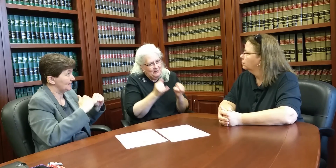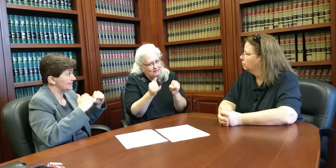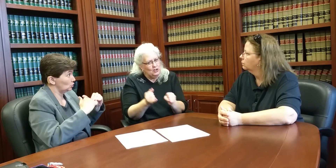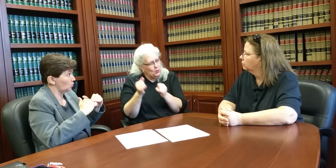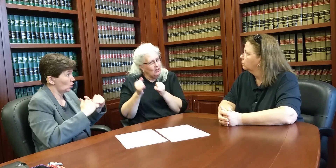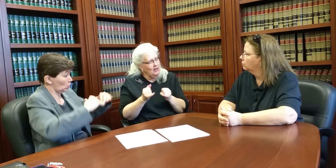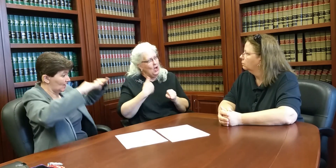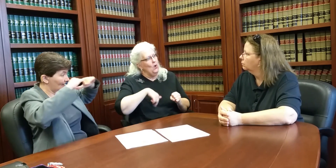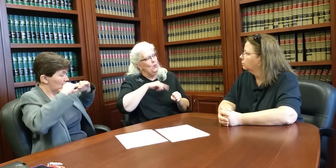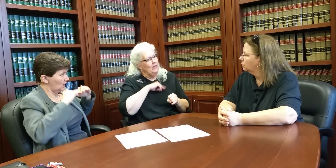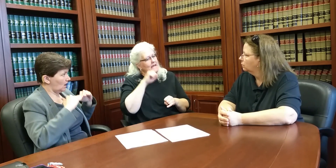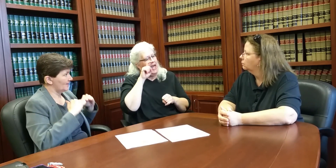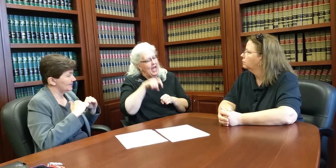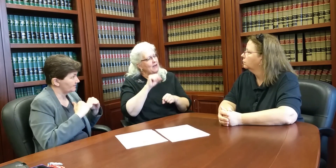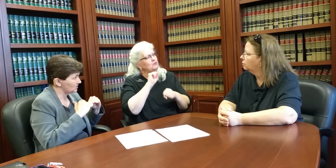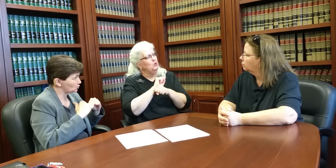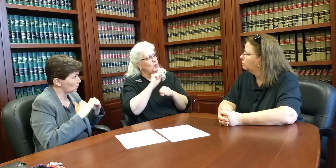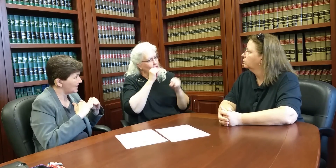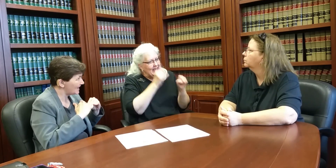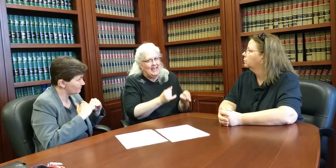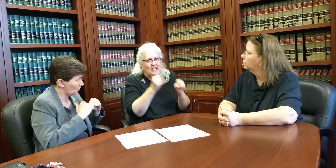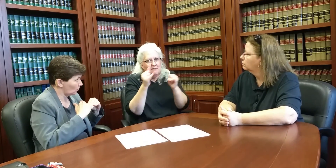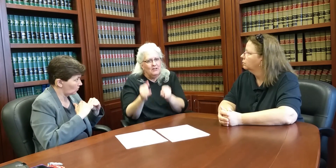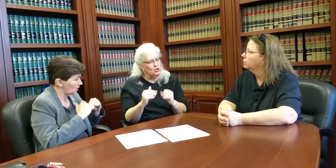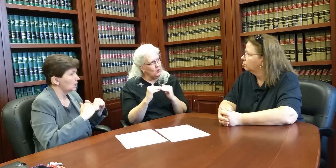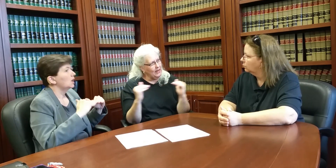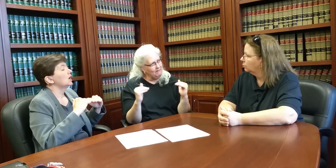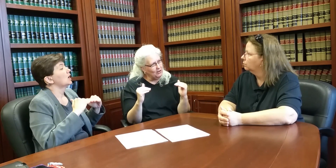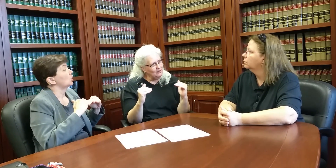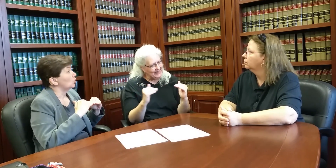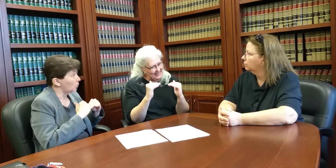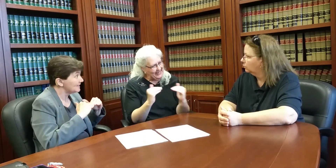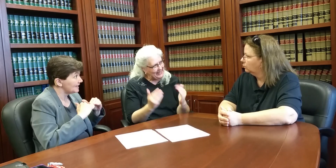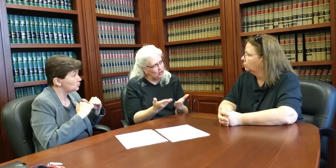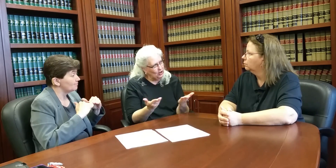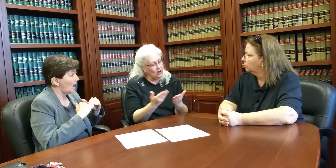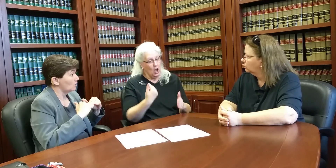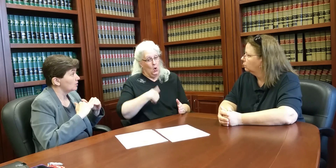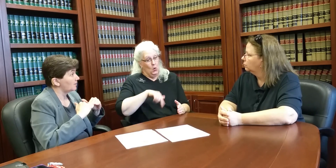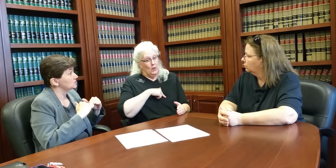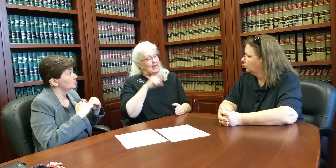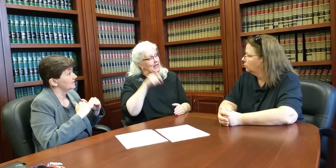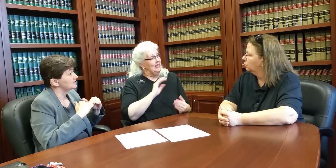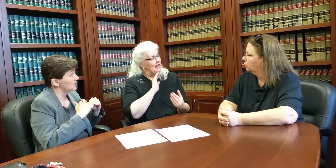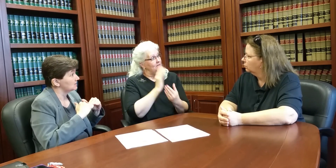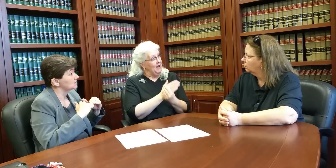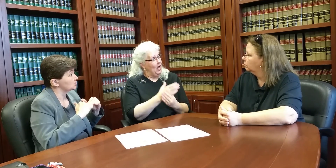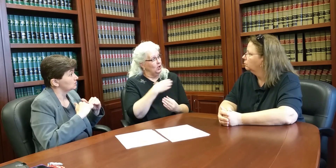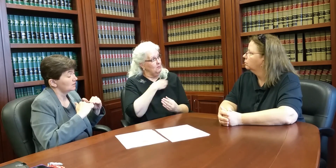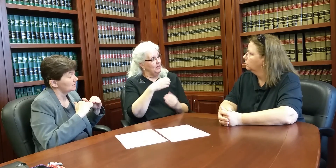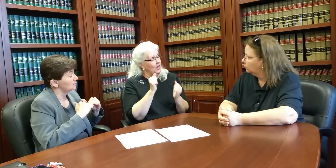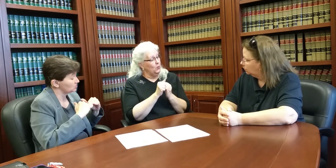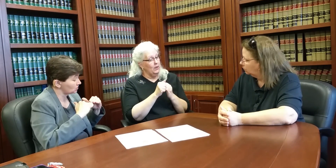need to work on an individual level. We need to file a complaint with the Kentucky Commission on